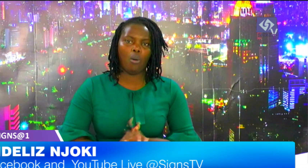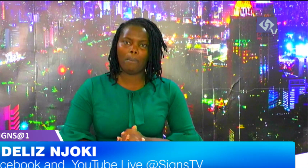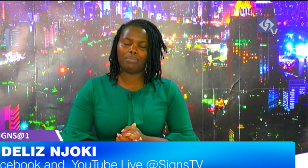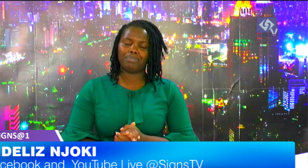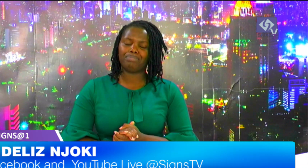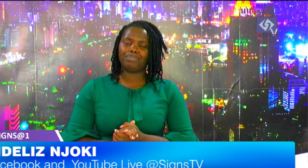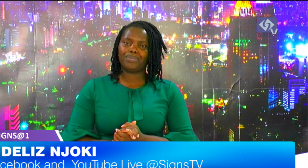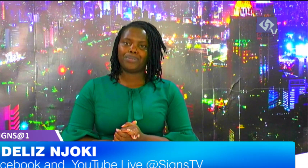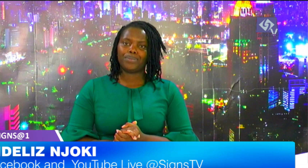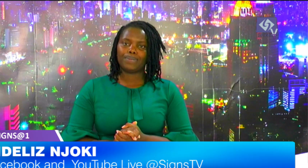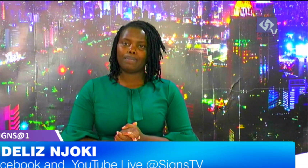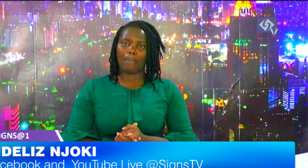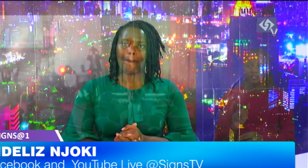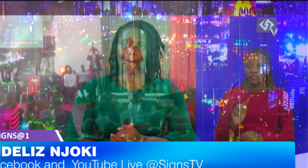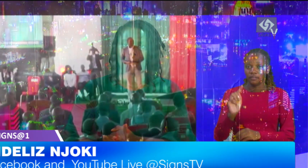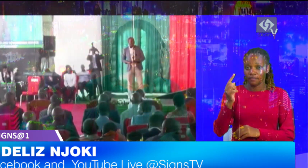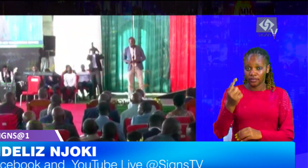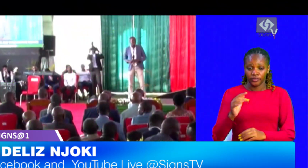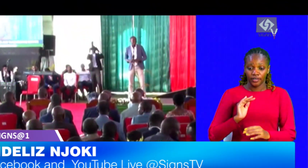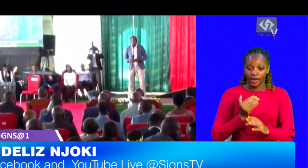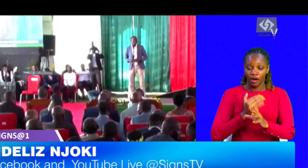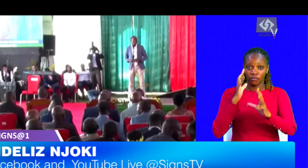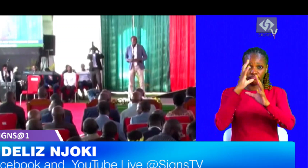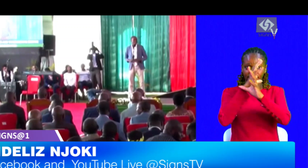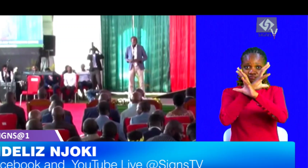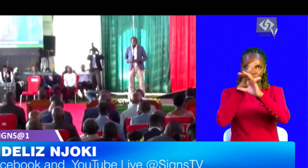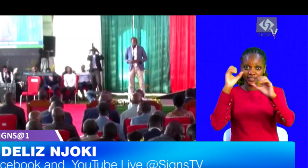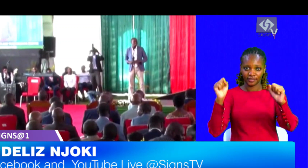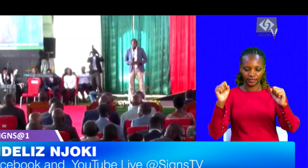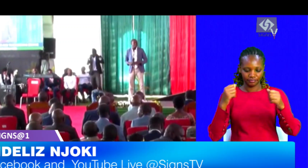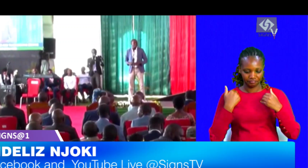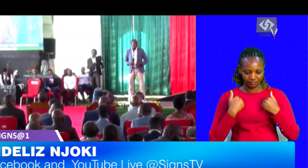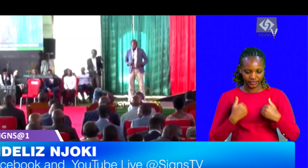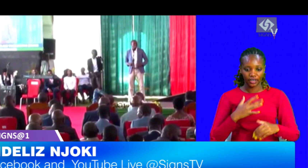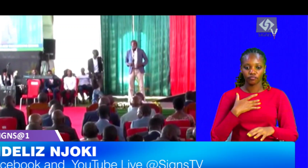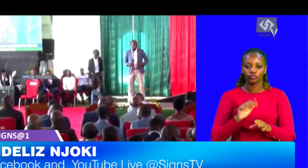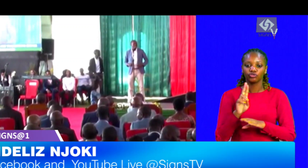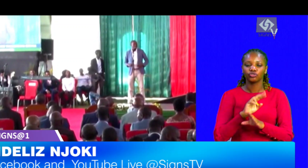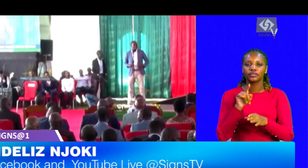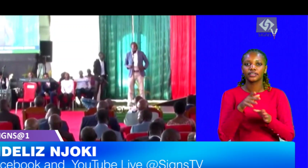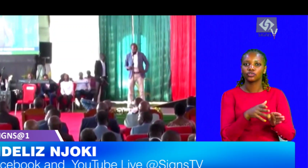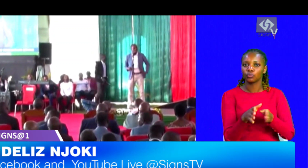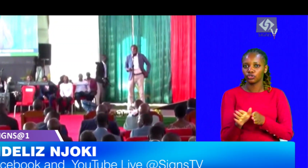So meant to have a solution moving. The president, nataka nichukue nafasi hii ya